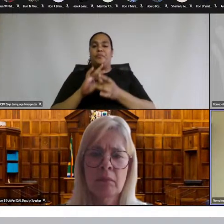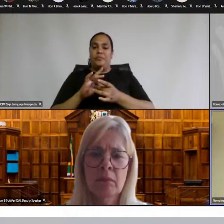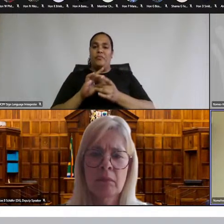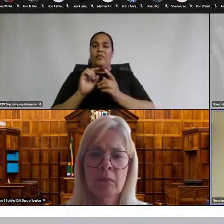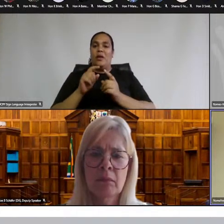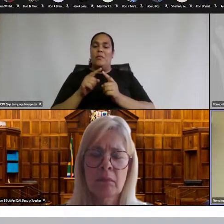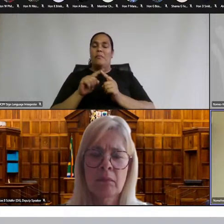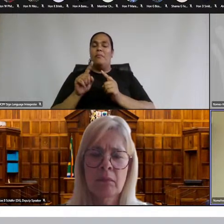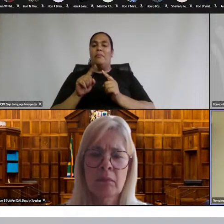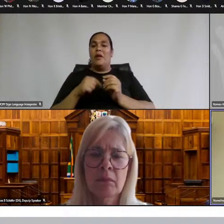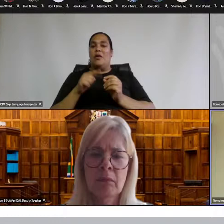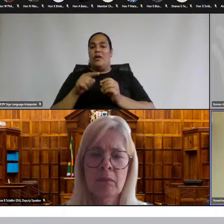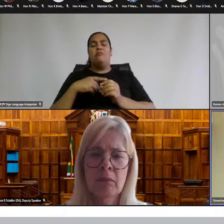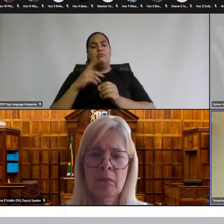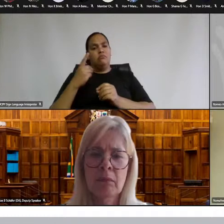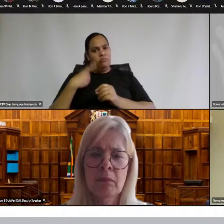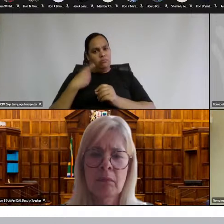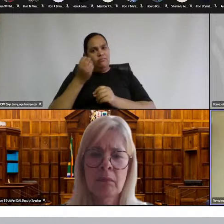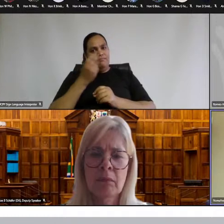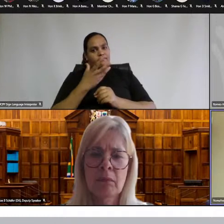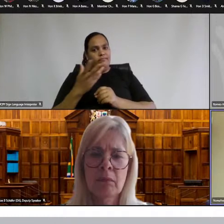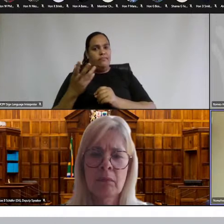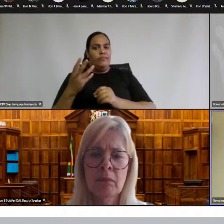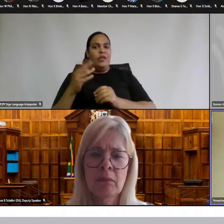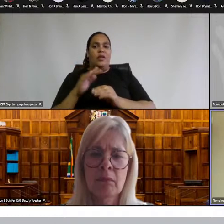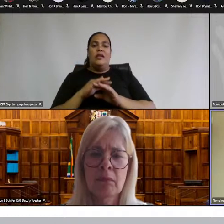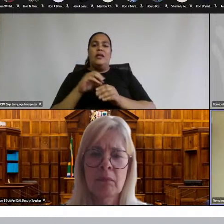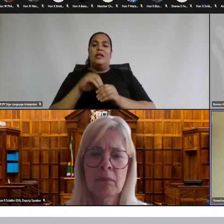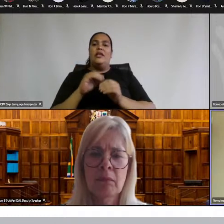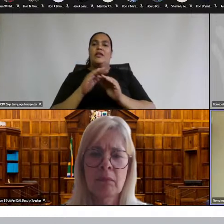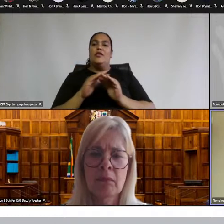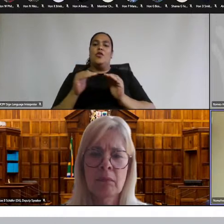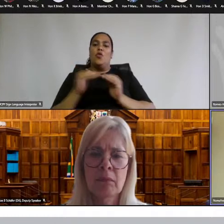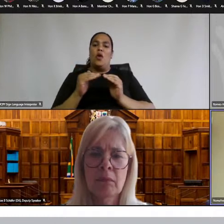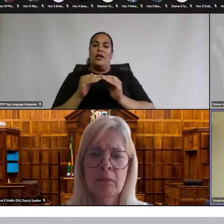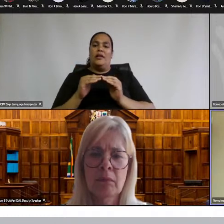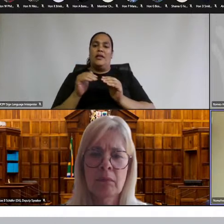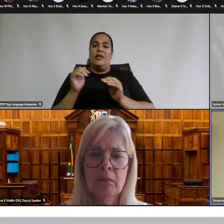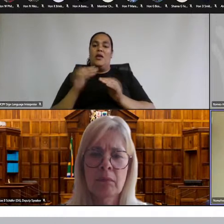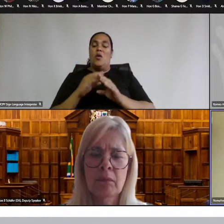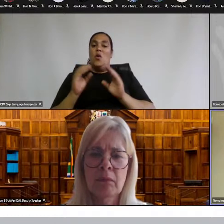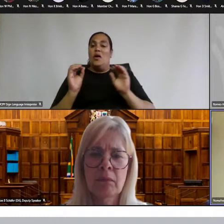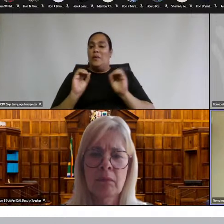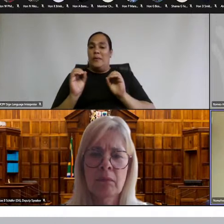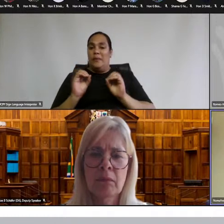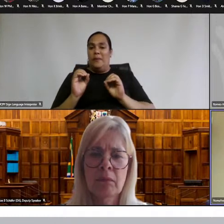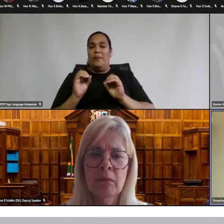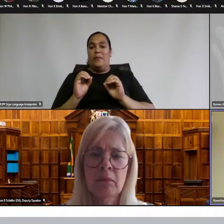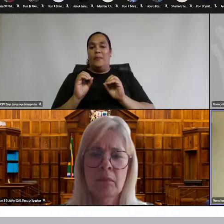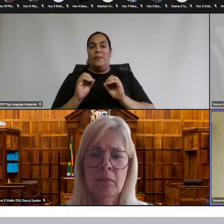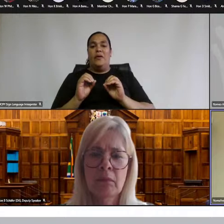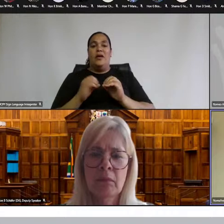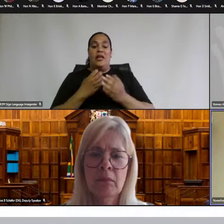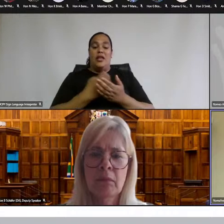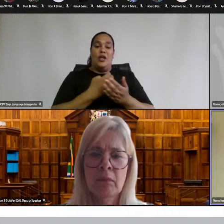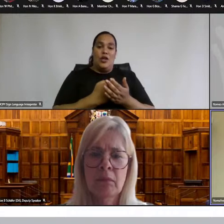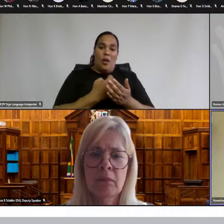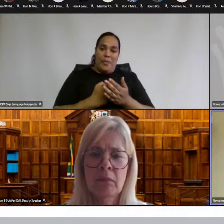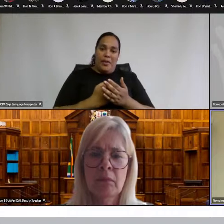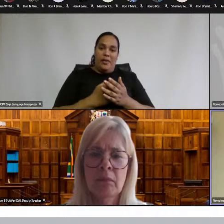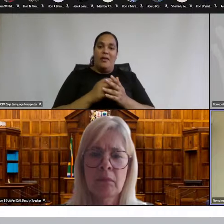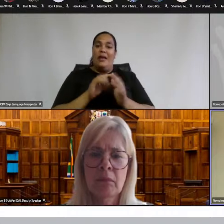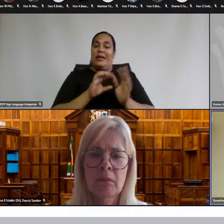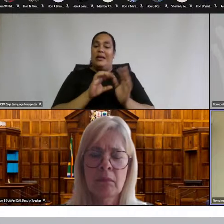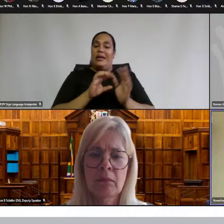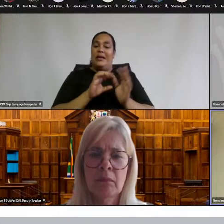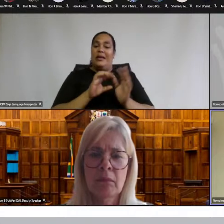disparities, I did indicate the inequalities, the unemployment, the economy. These are